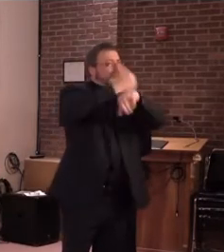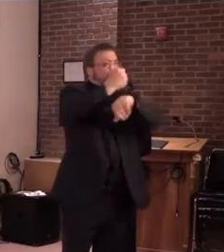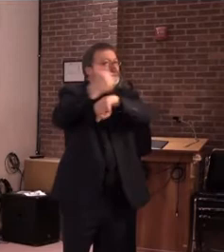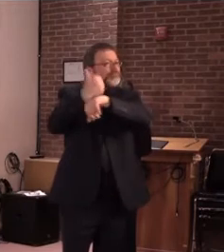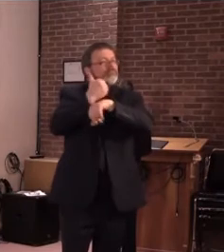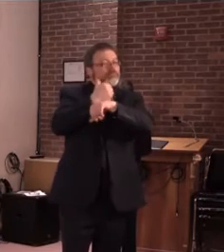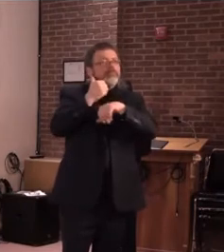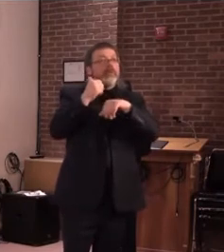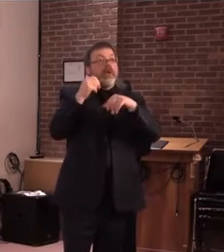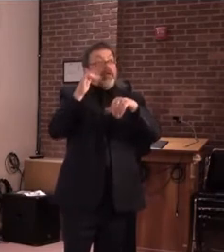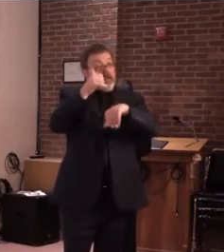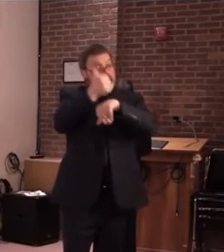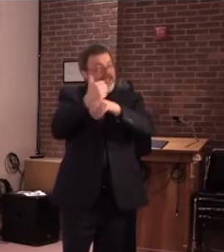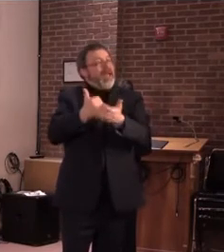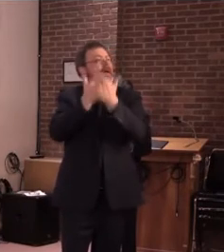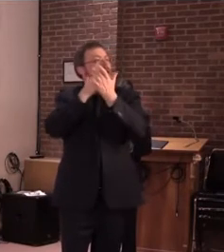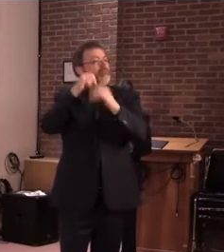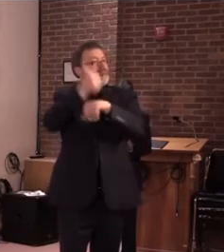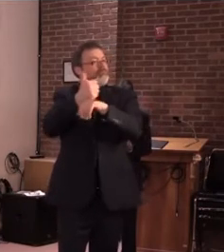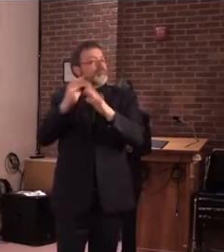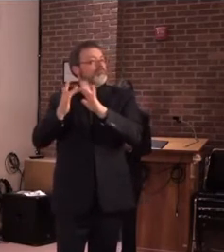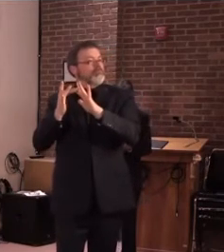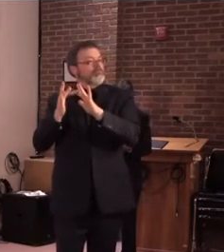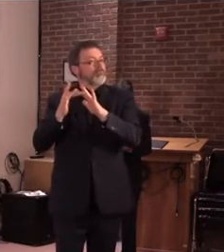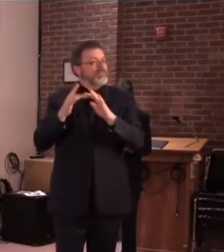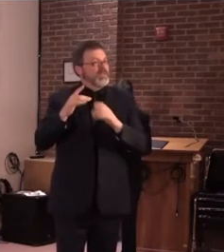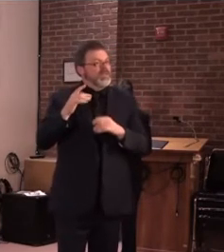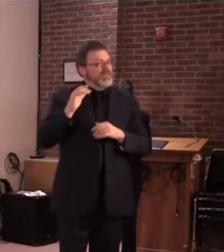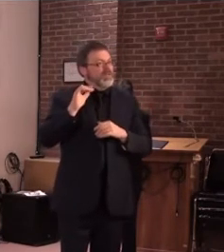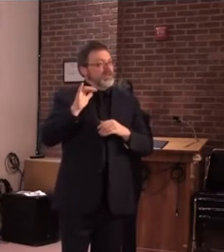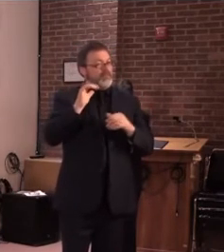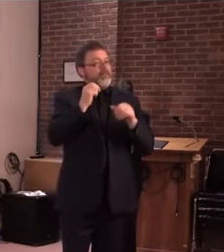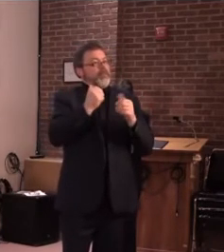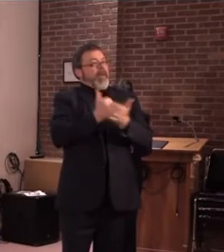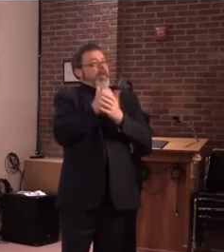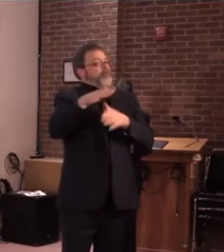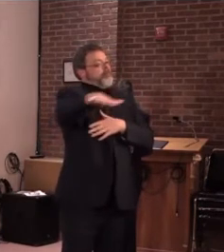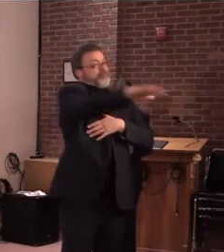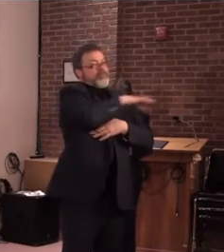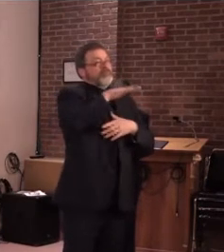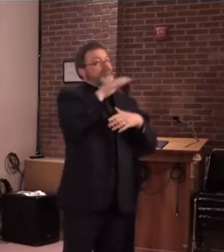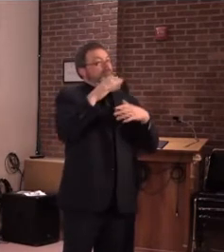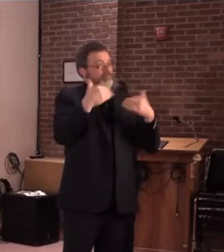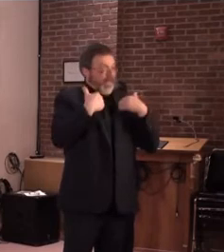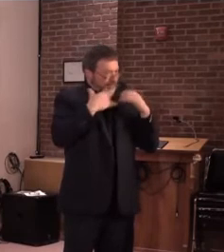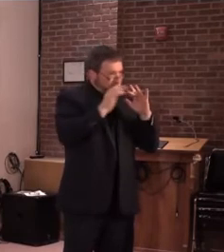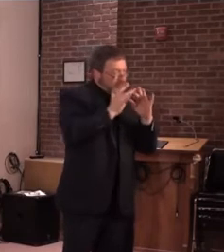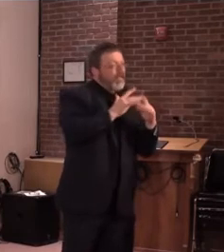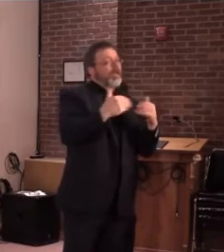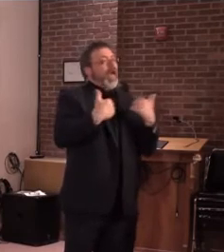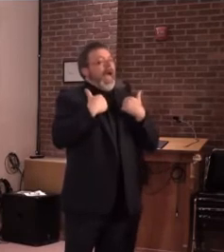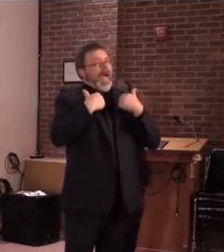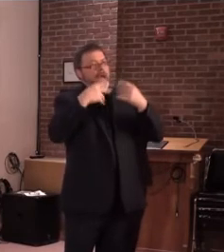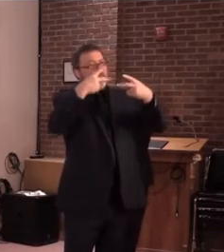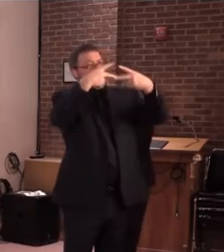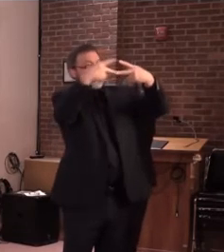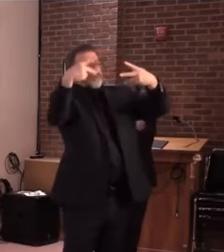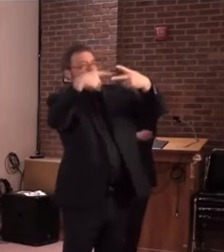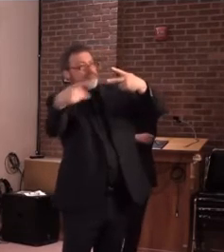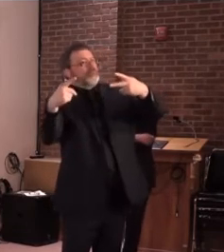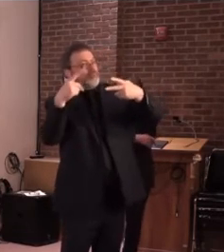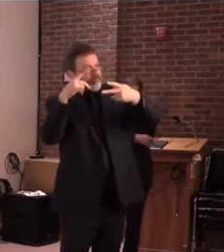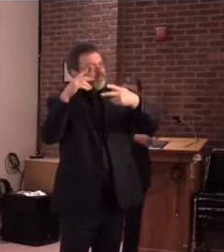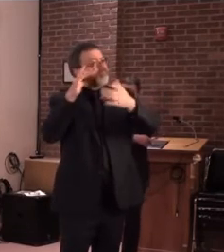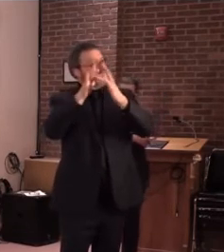existing lines to everyone's home, one being the power lines and the other being the older phone lines, will they